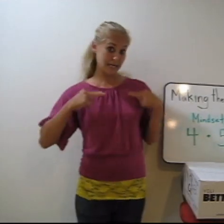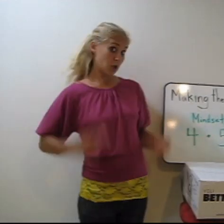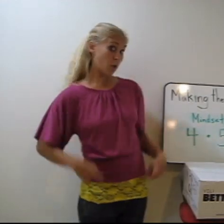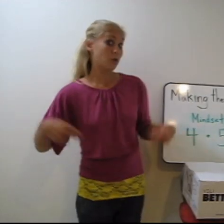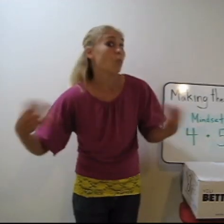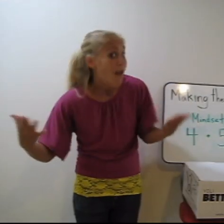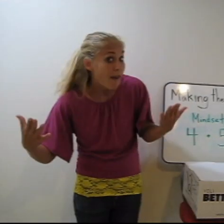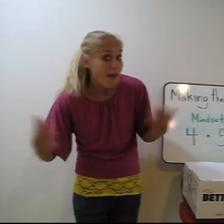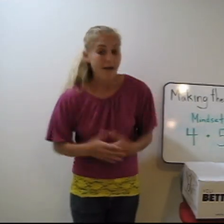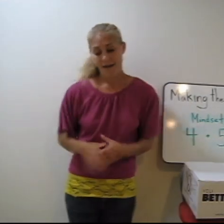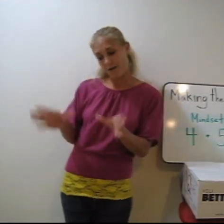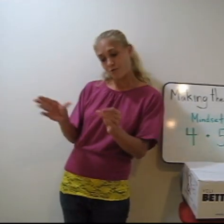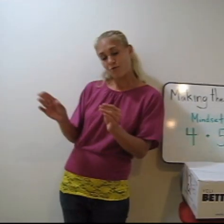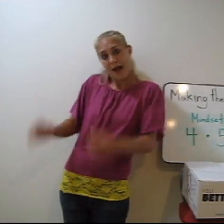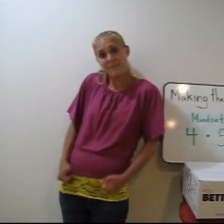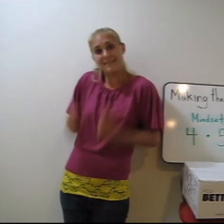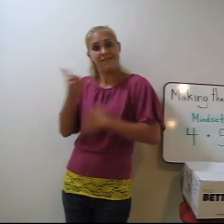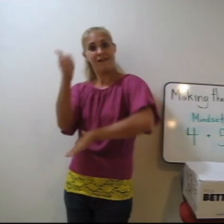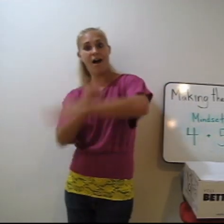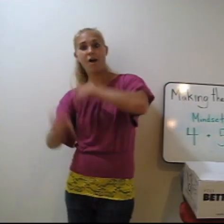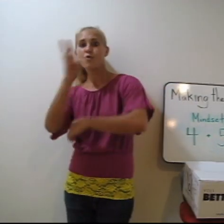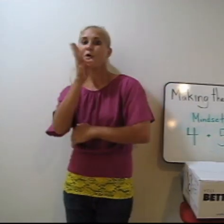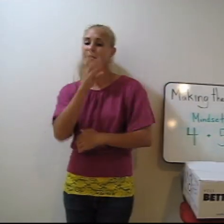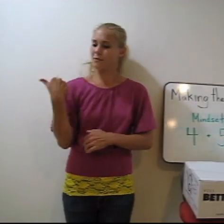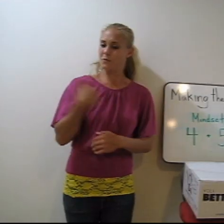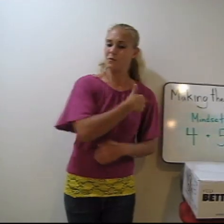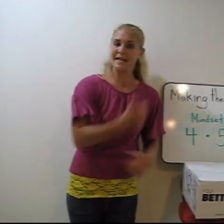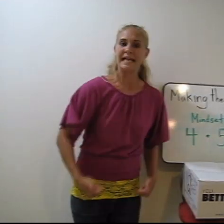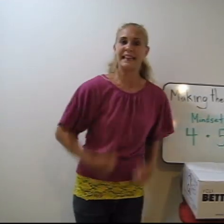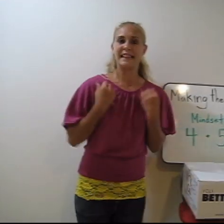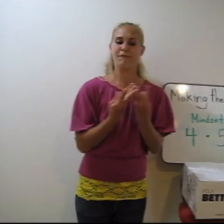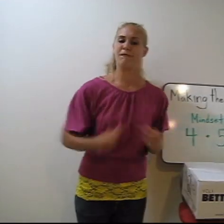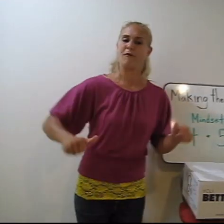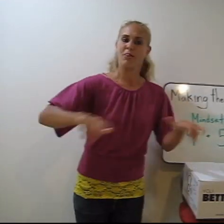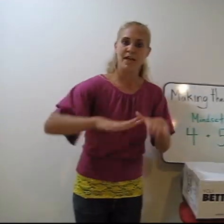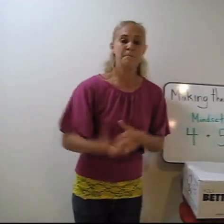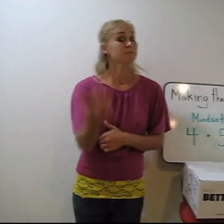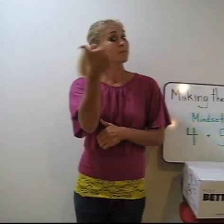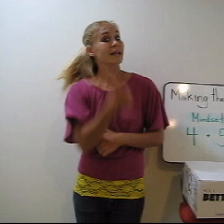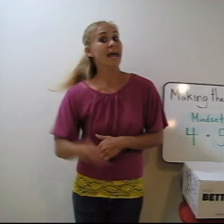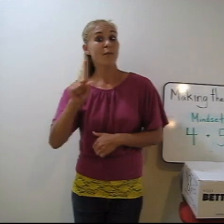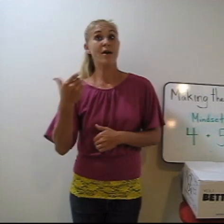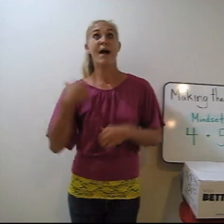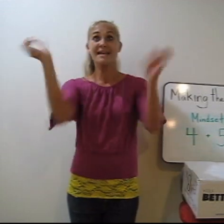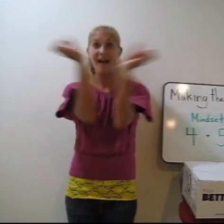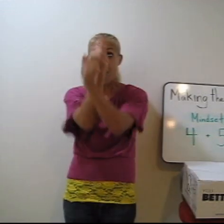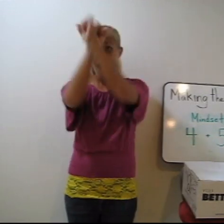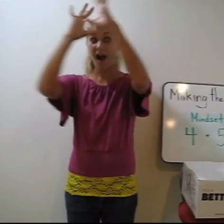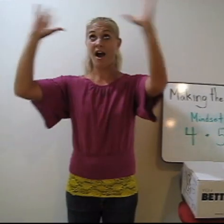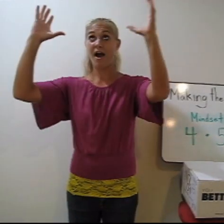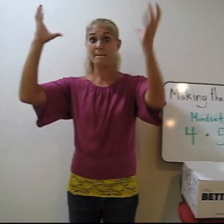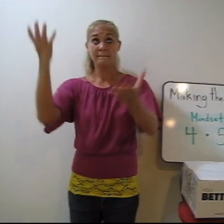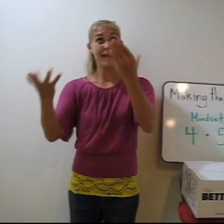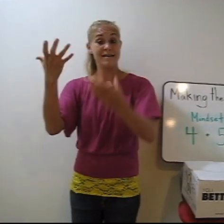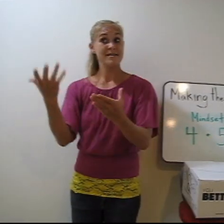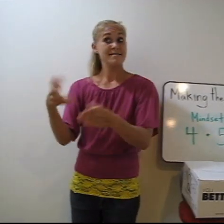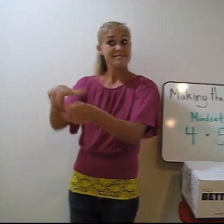is that the crabs live in water and the humans on land. Anyone who has a dream, one that might get them out of what they perceive to be a